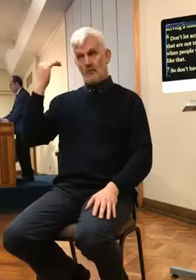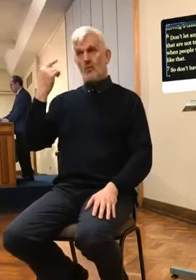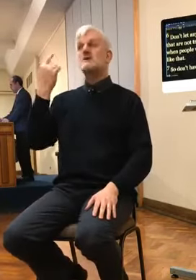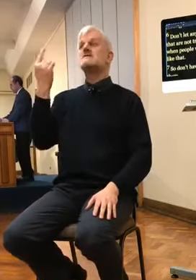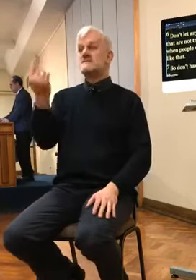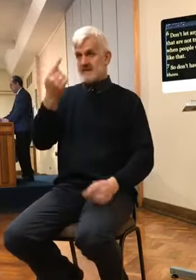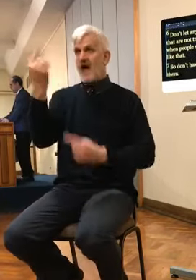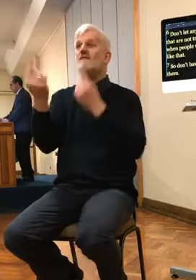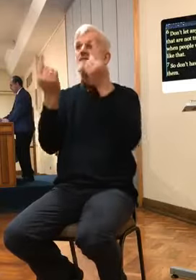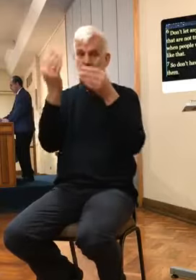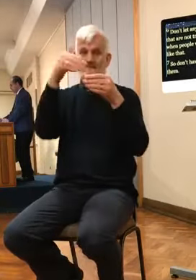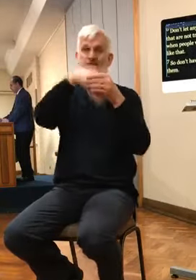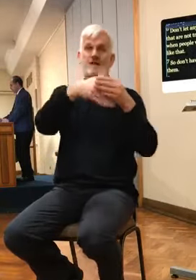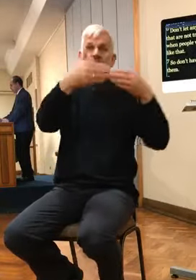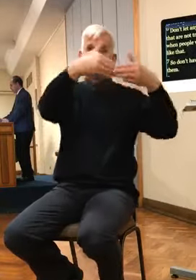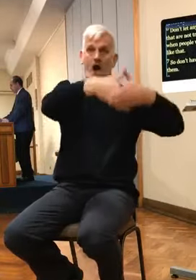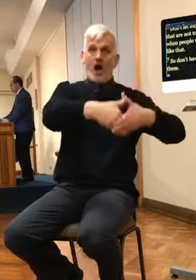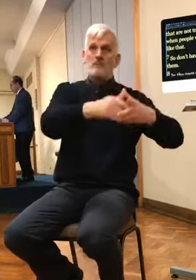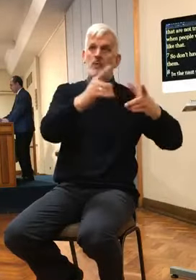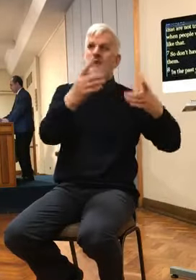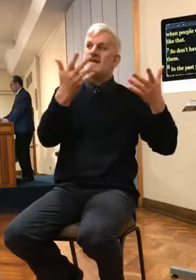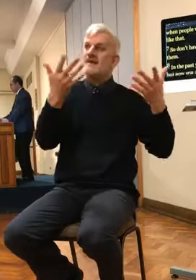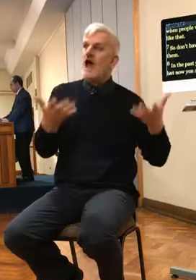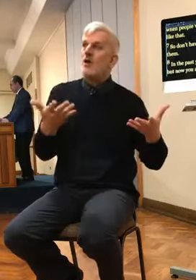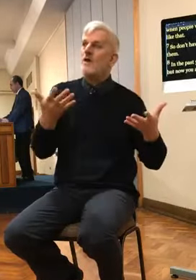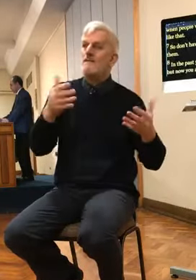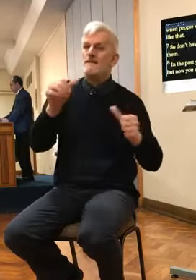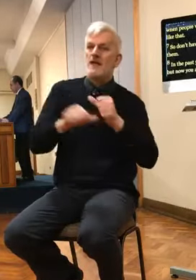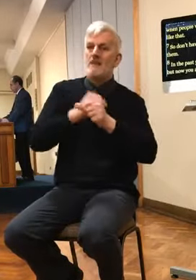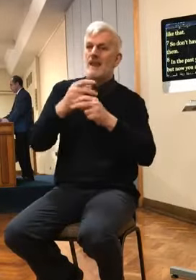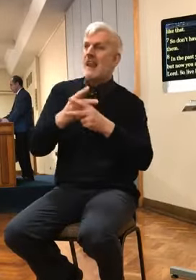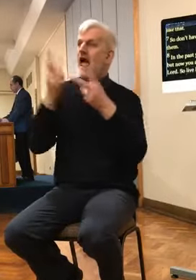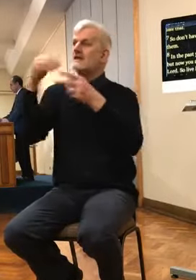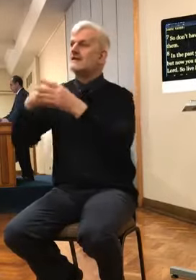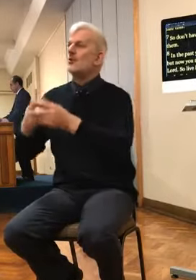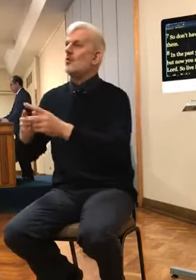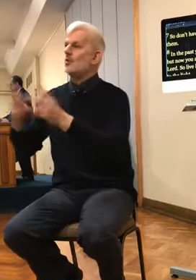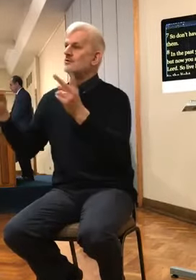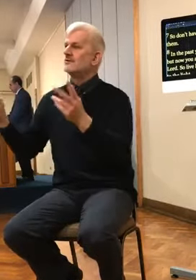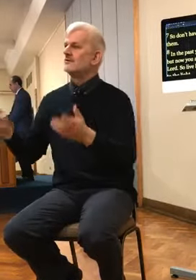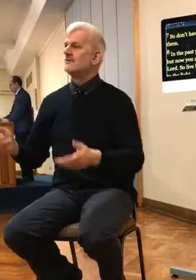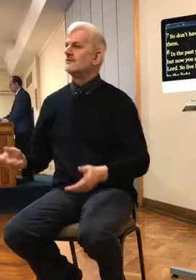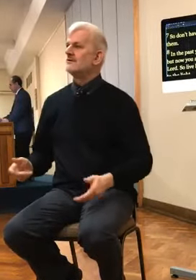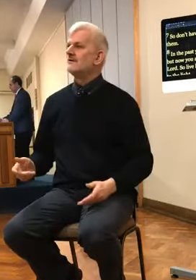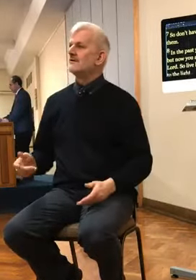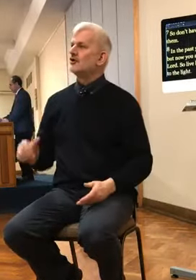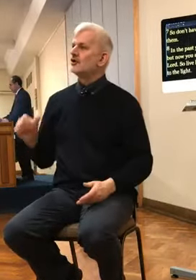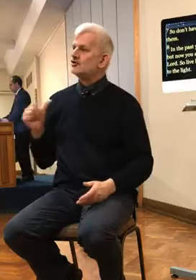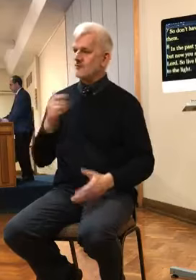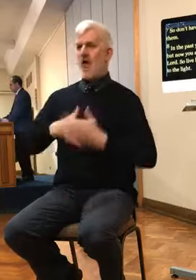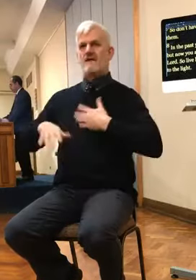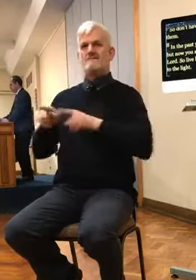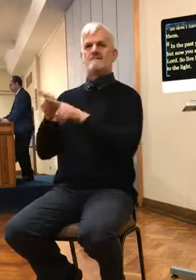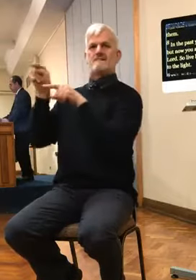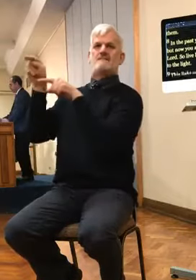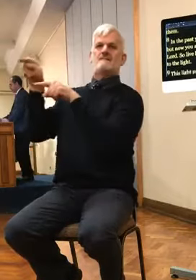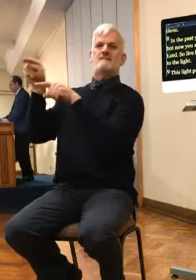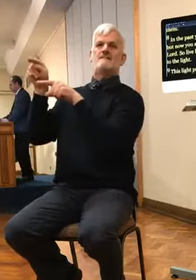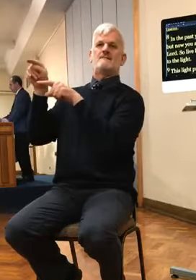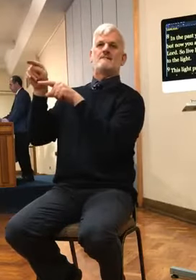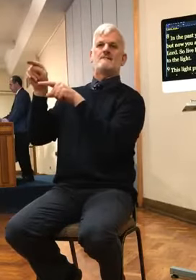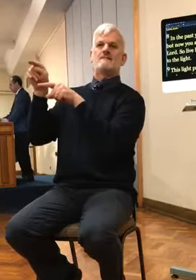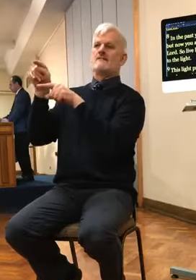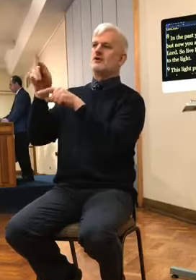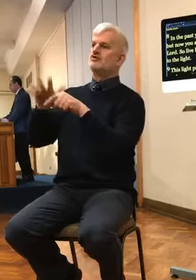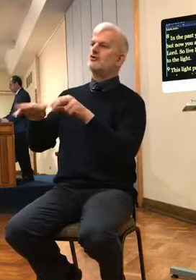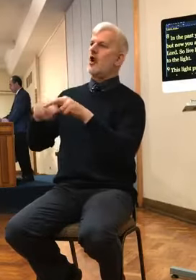now are ye light in the Lord. Walk as children of light. For the fruit of the